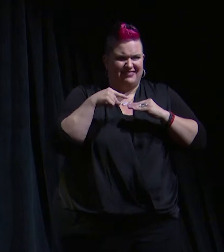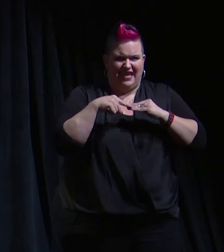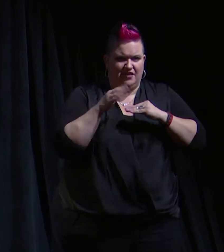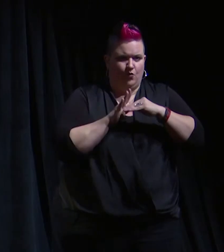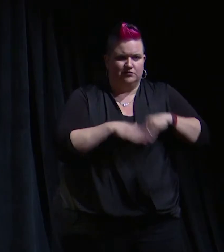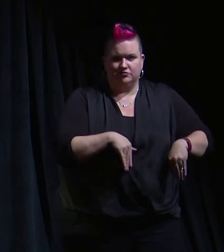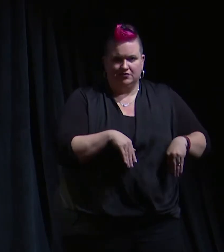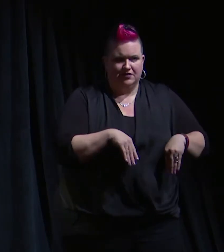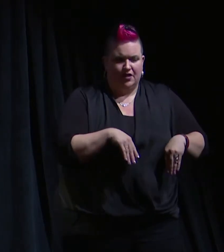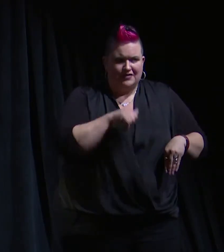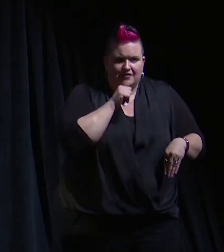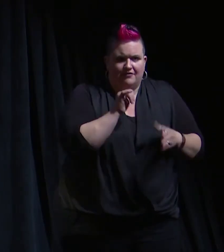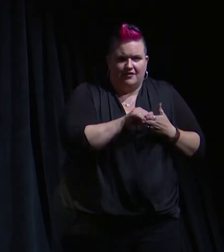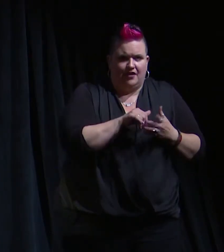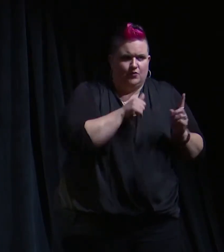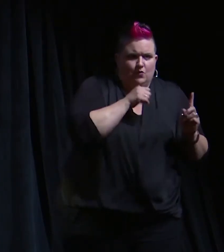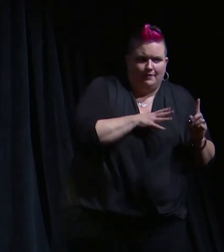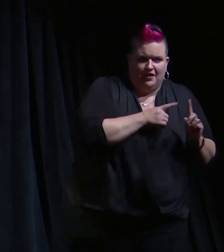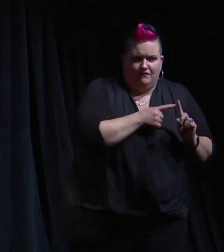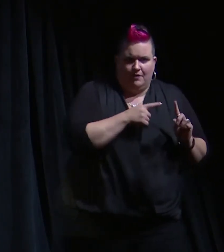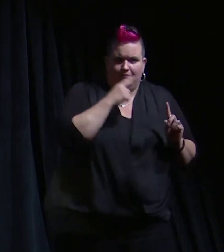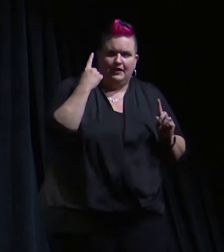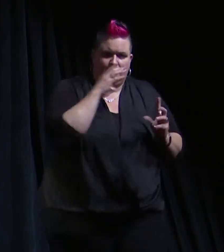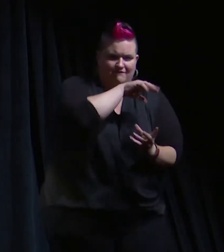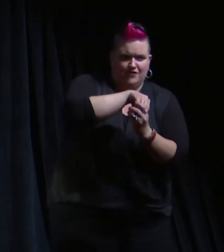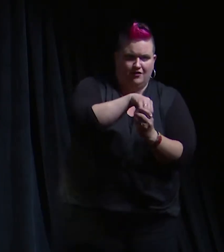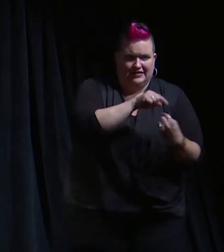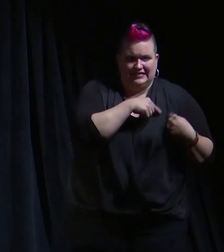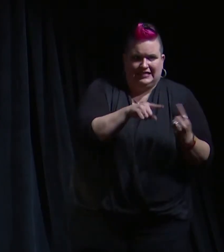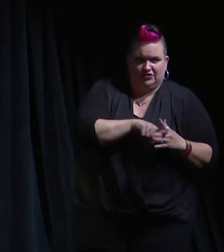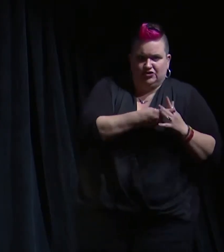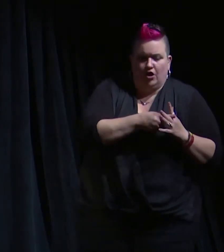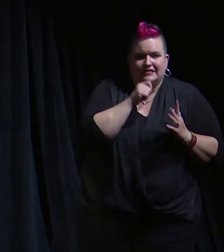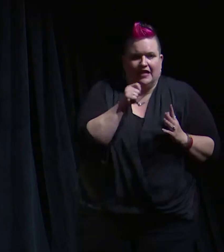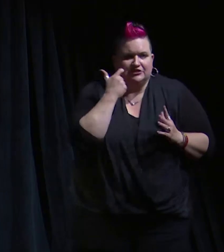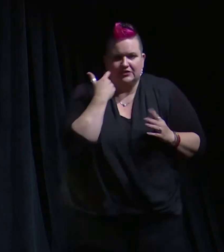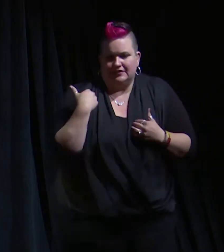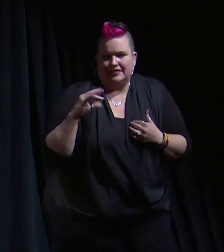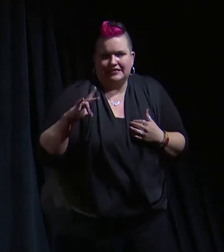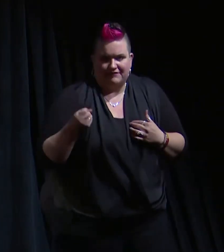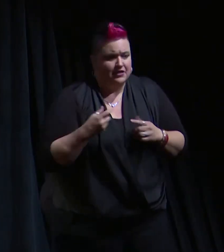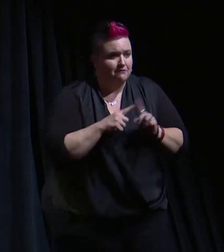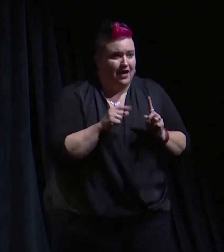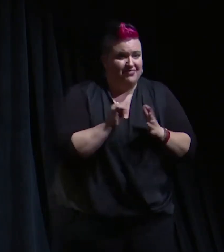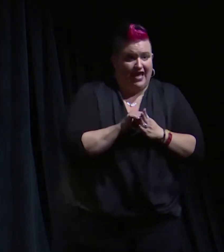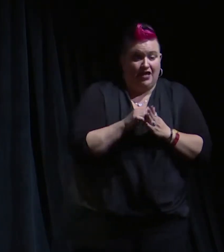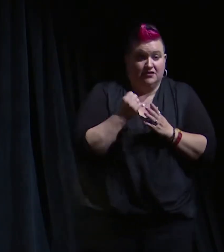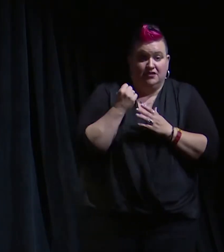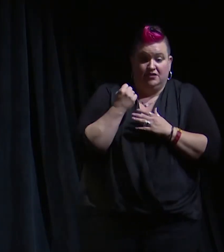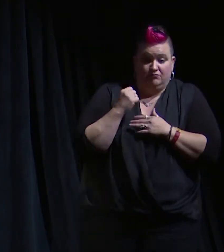the center of women's movement from the time that they began, not just in the 70s, but the suffragist movement,